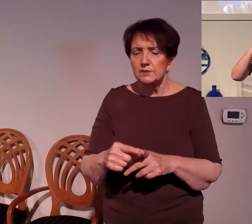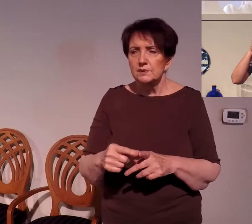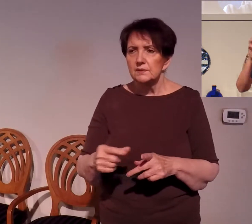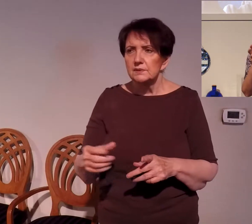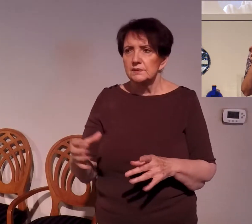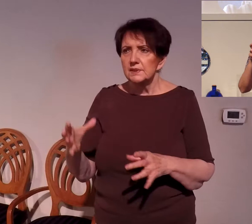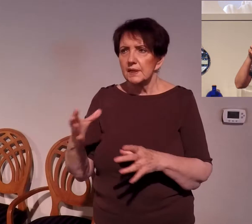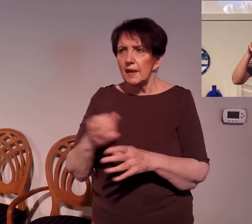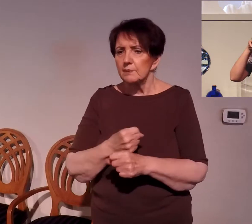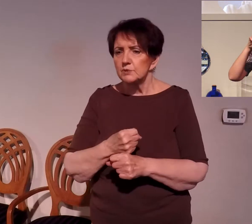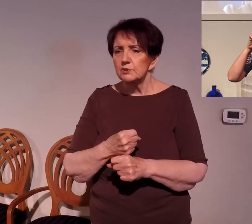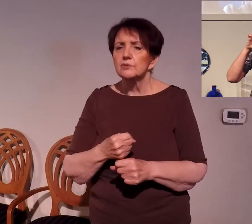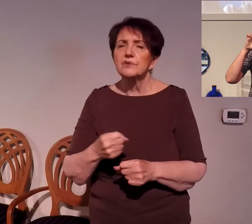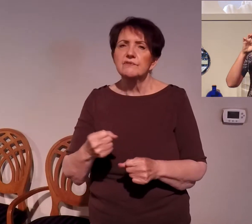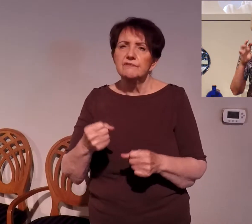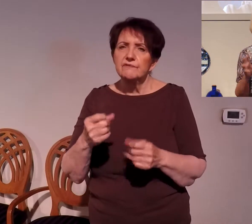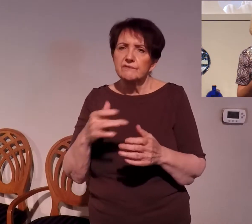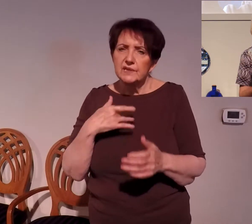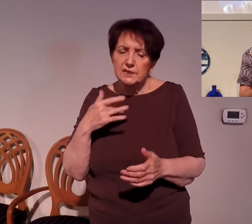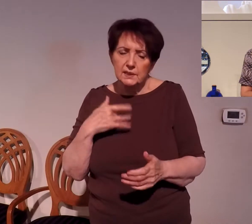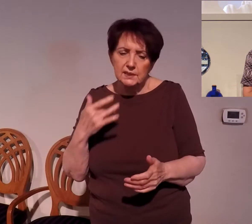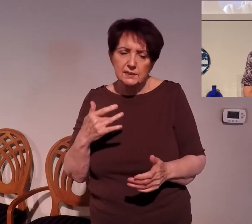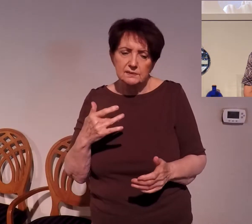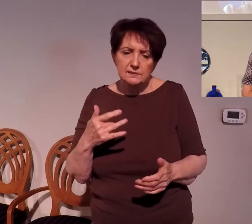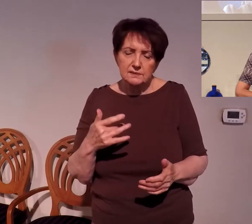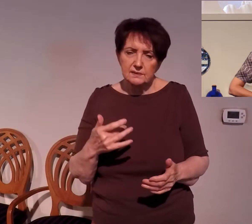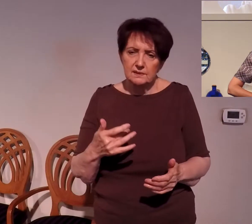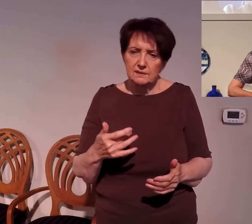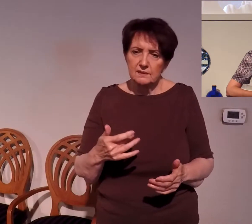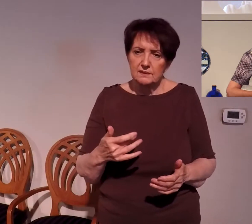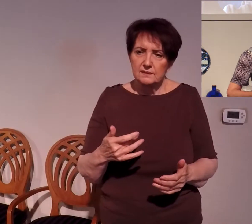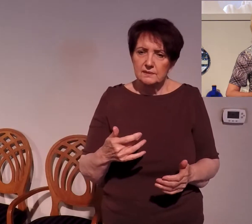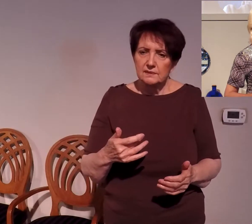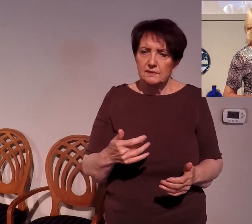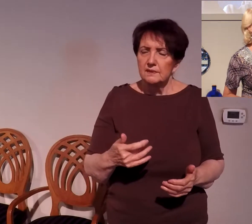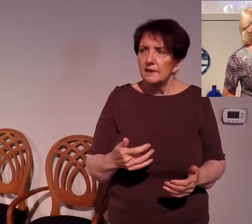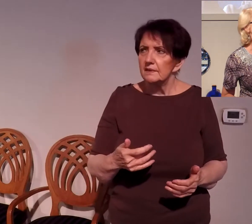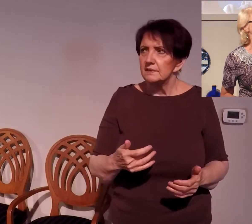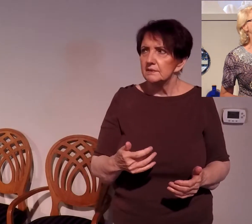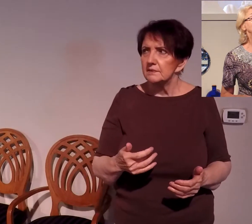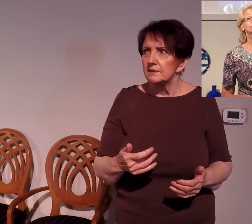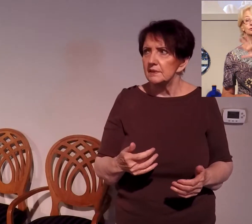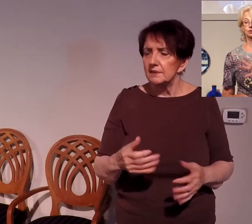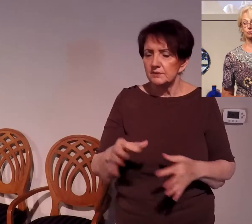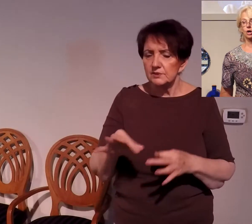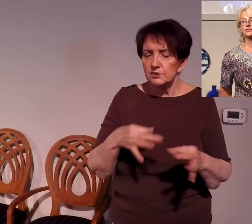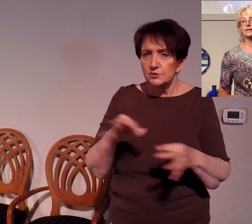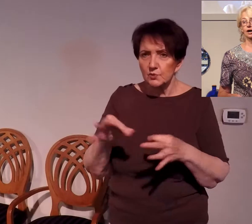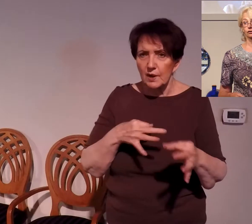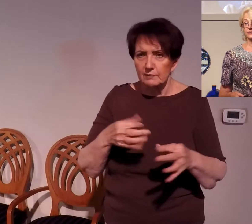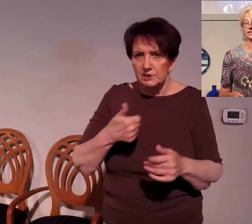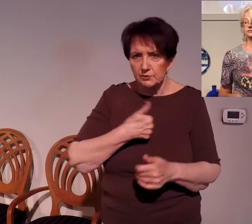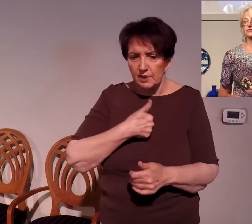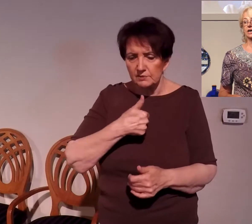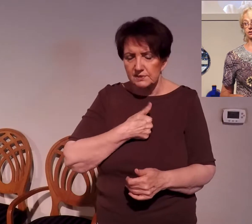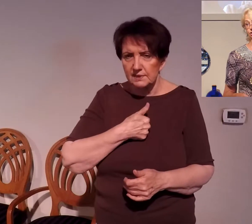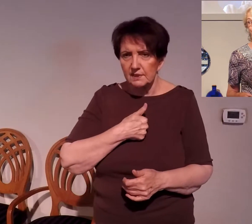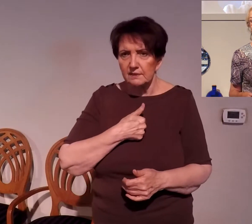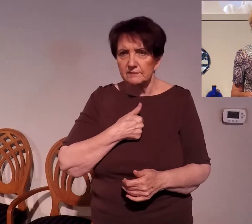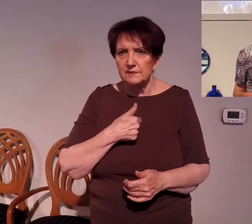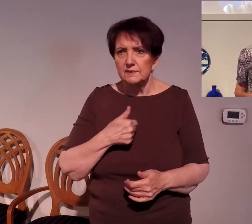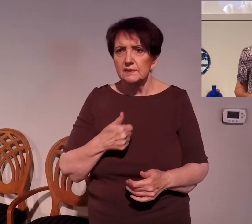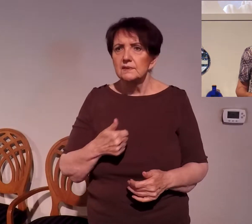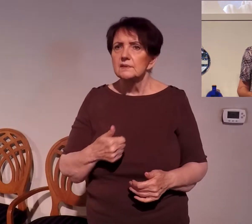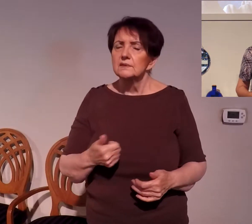the feelings and the sensations and to describe it to ourselves in such